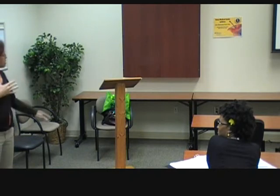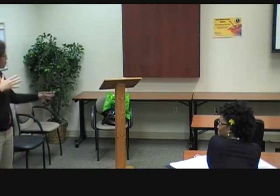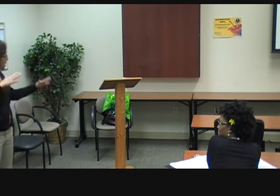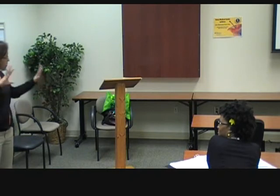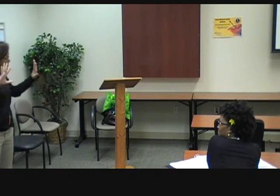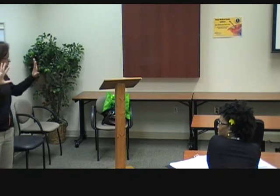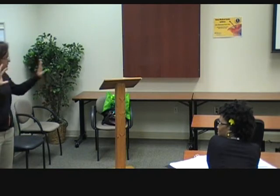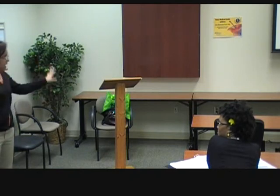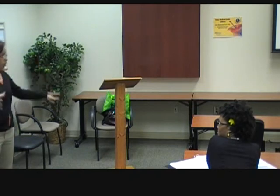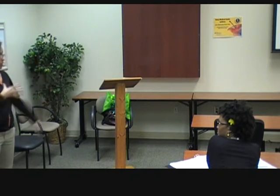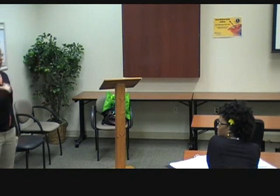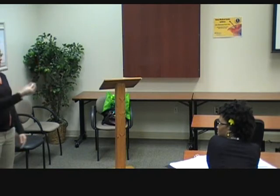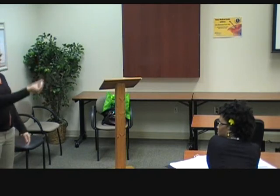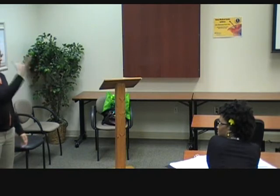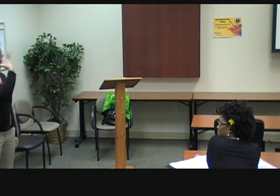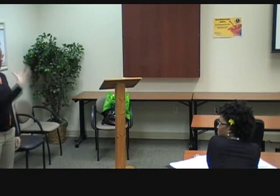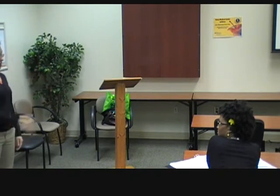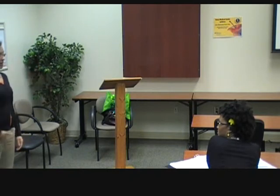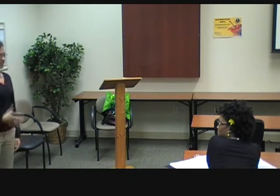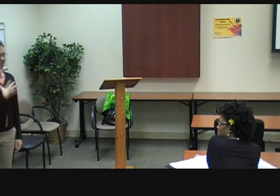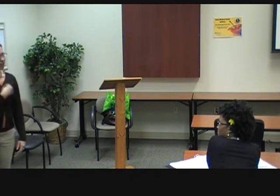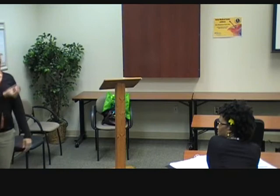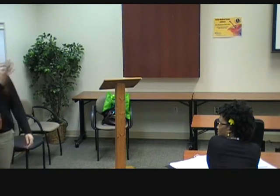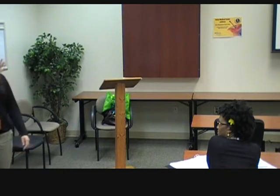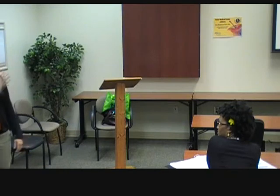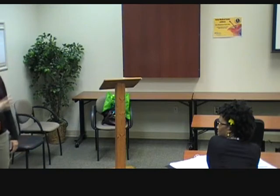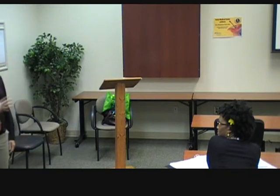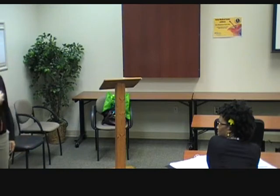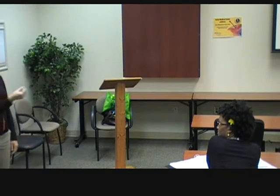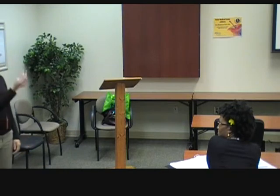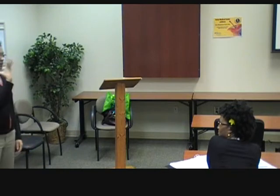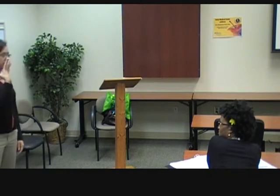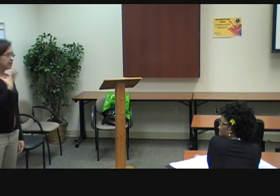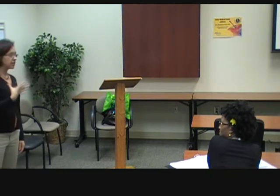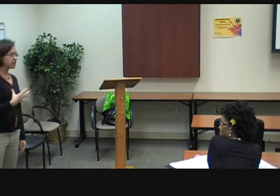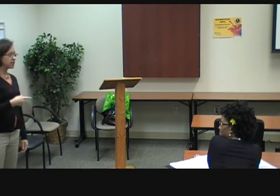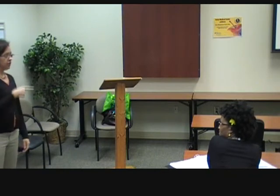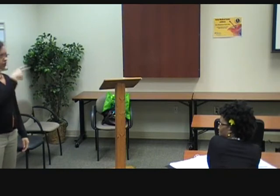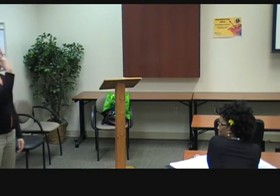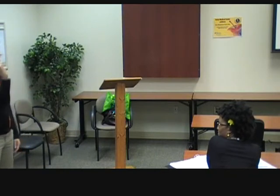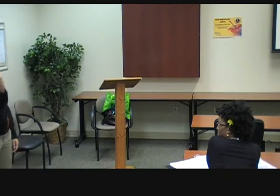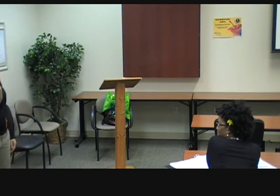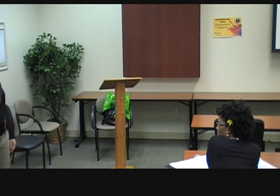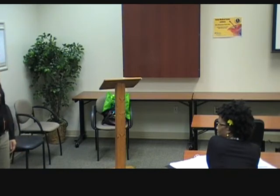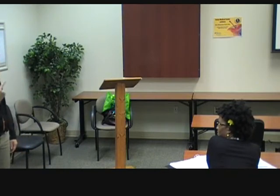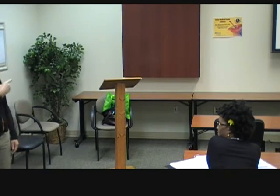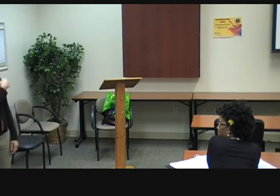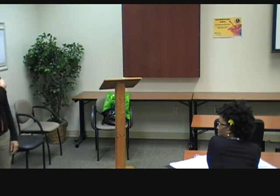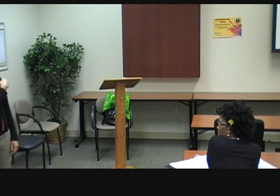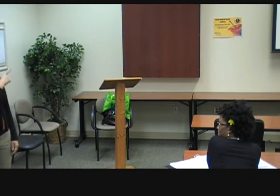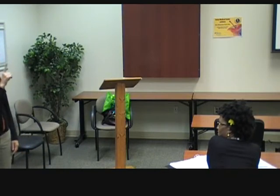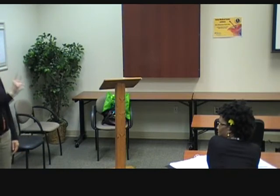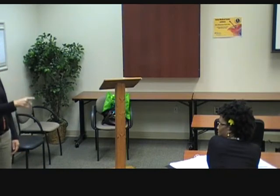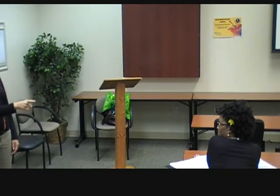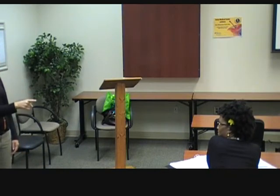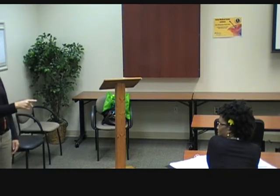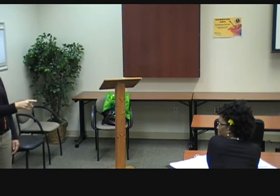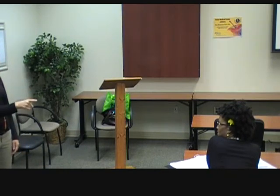We have to put that out. You're a white person, you're white. That white guy over there, that white woman, you're black. China, there are a few things that